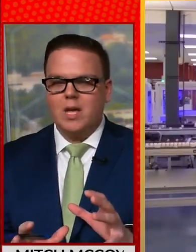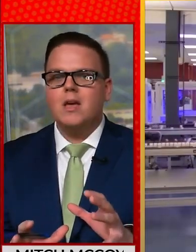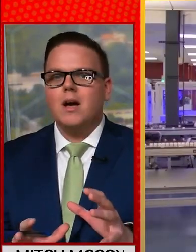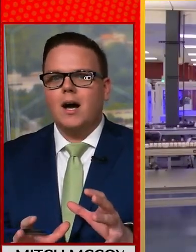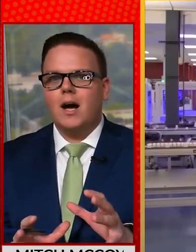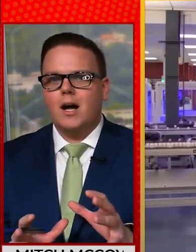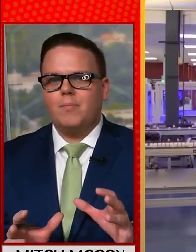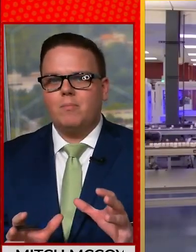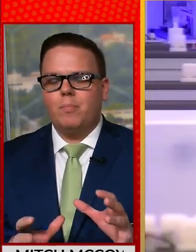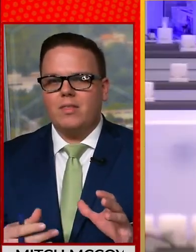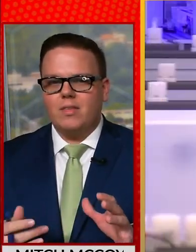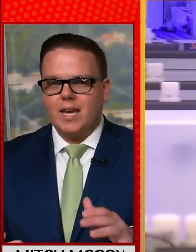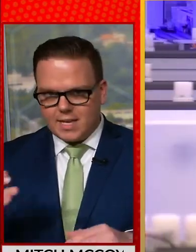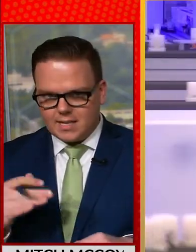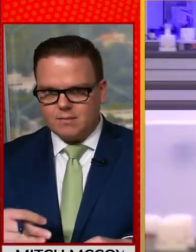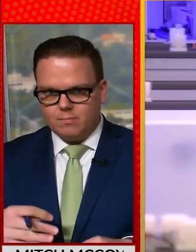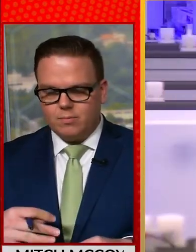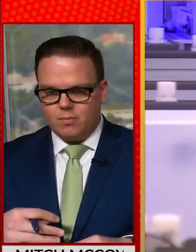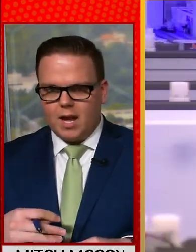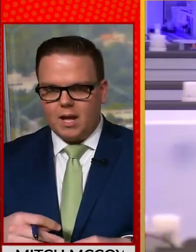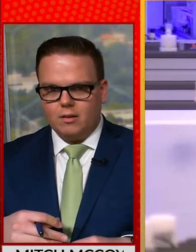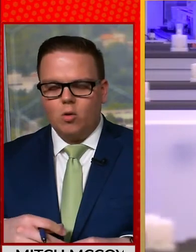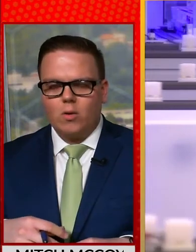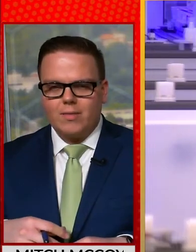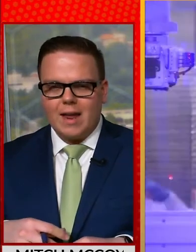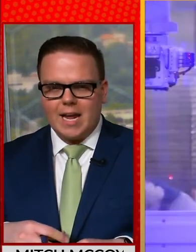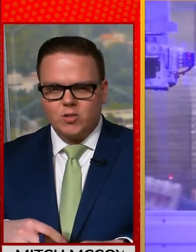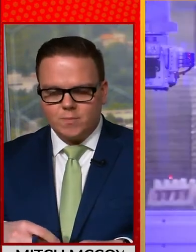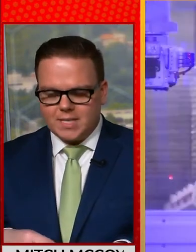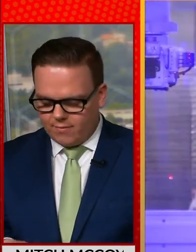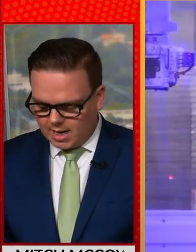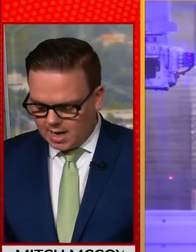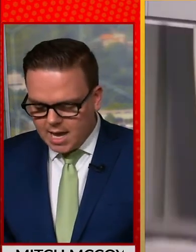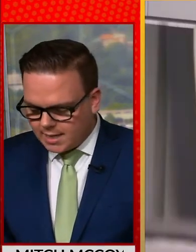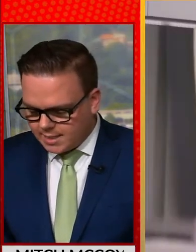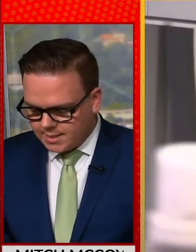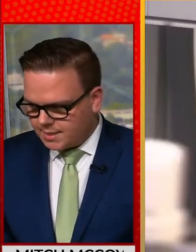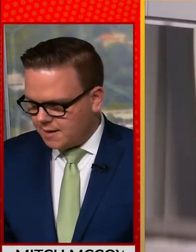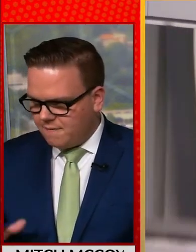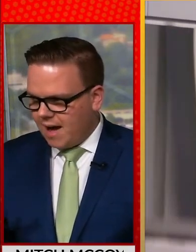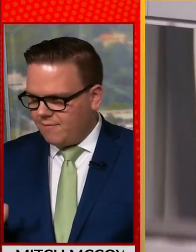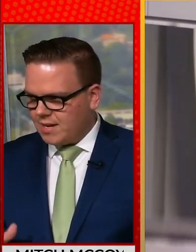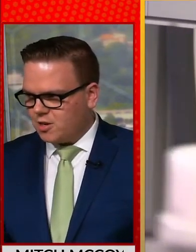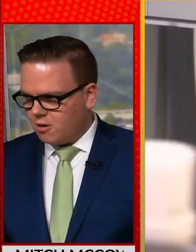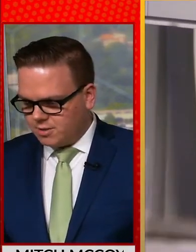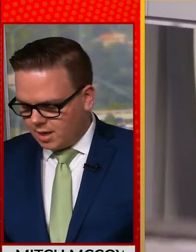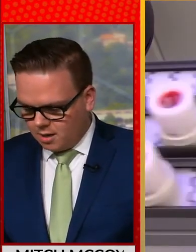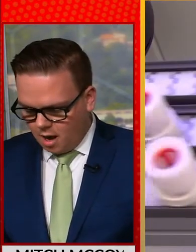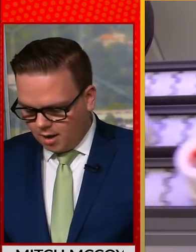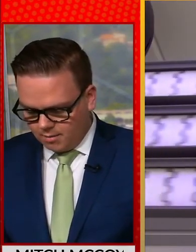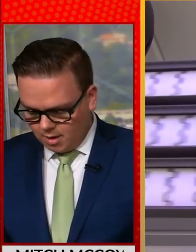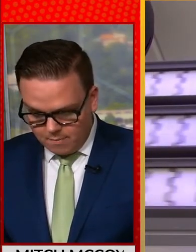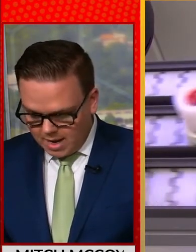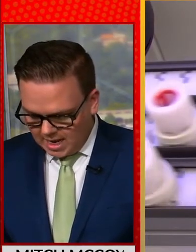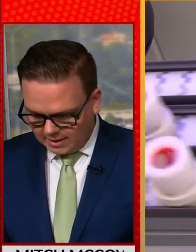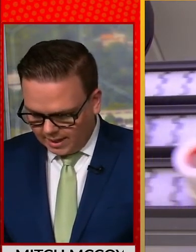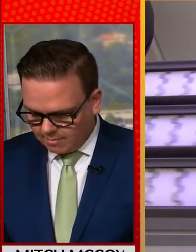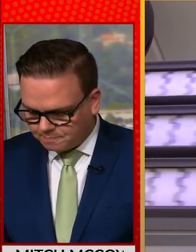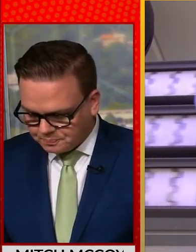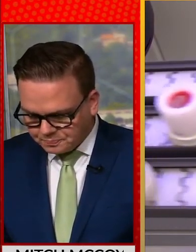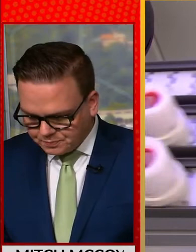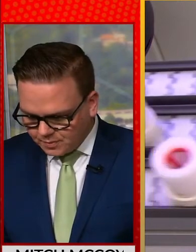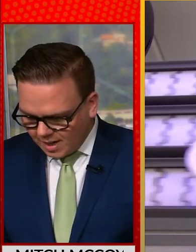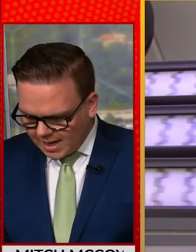group, but he is lowering that age from 70 to 65. That starts